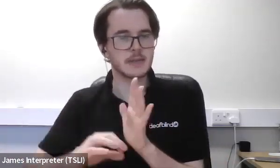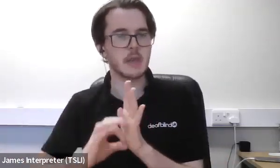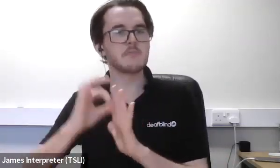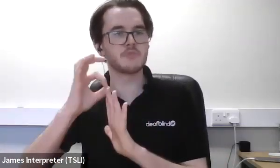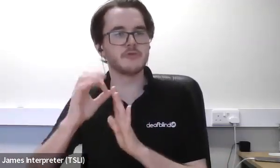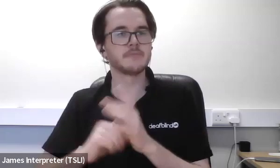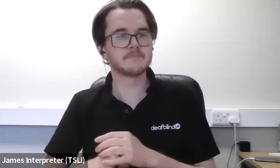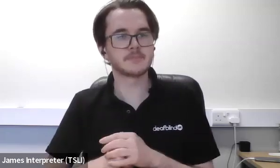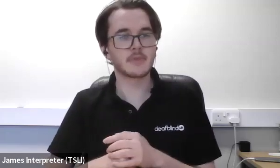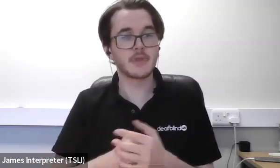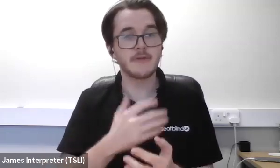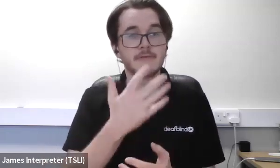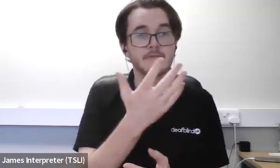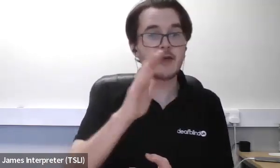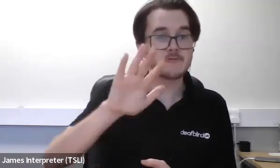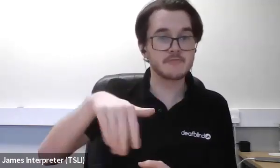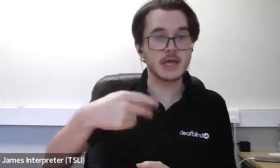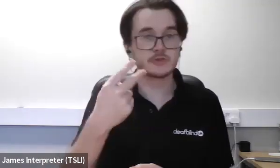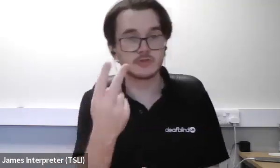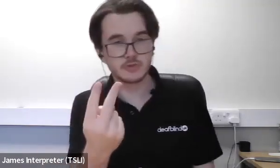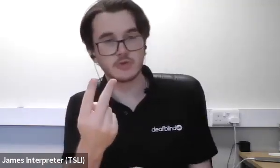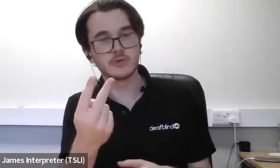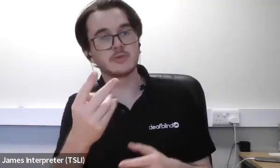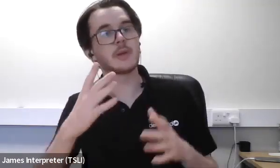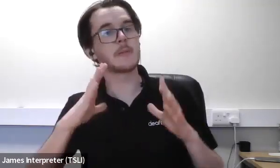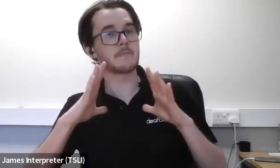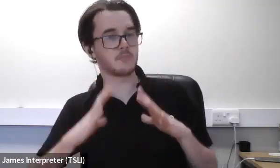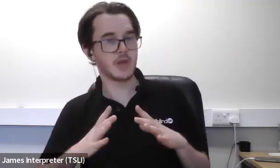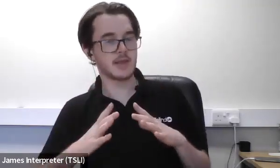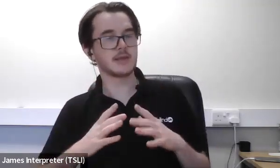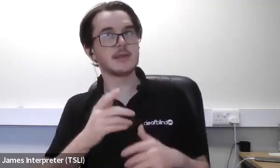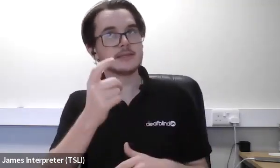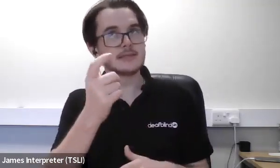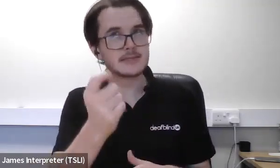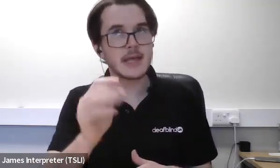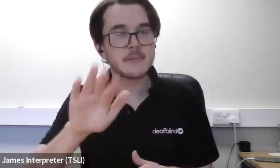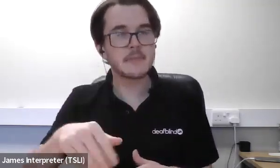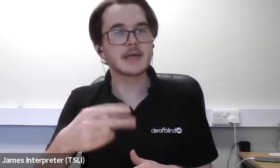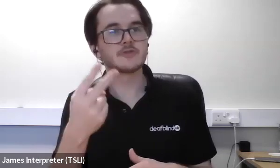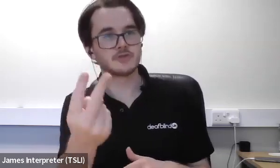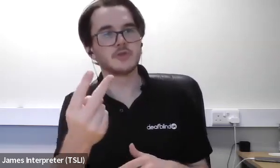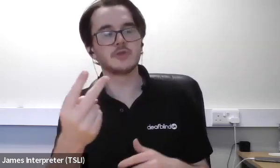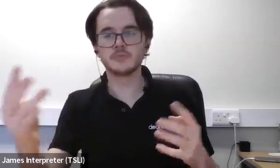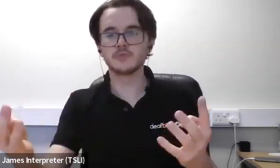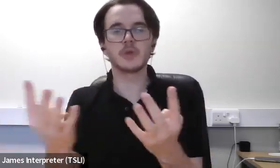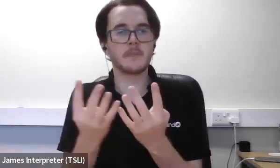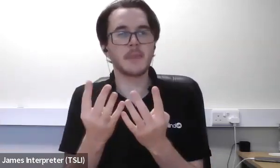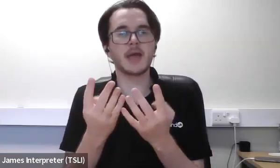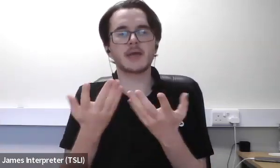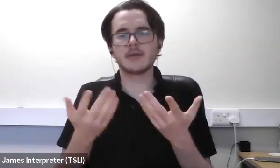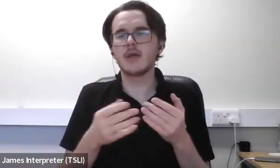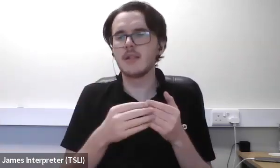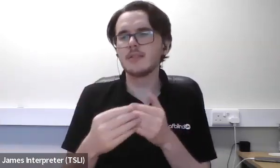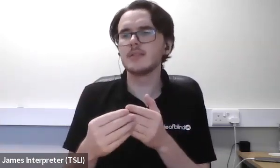At 2:05, we'll then have another break. And then at 2:10, we'll come back and I will lead a section